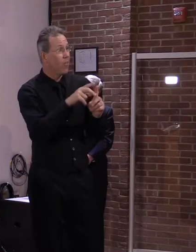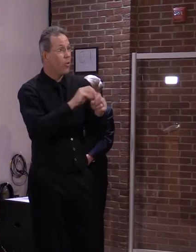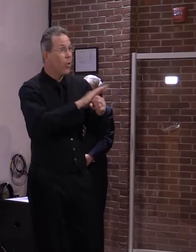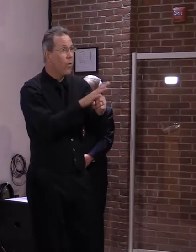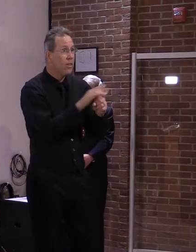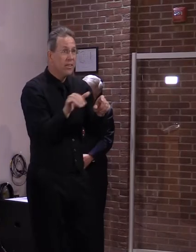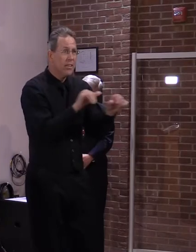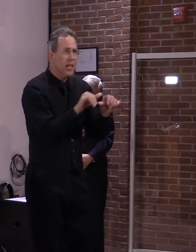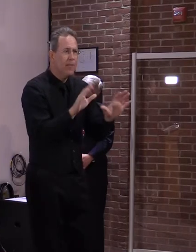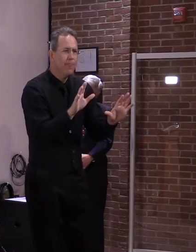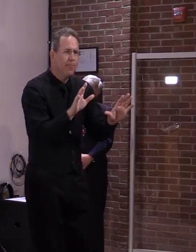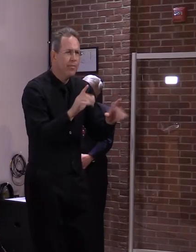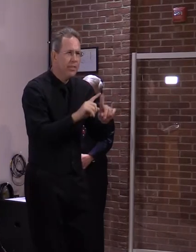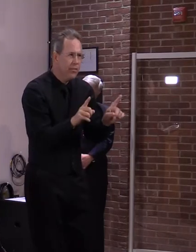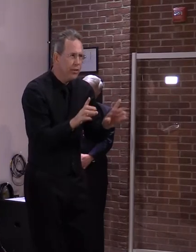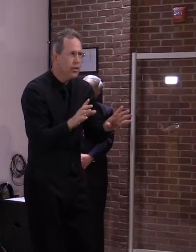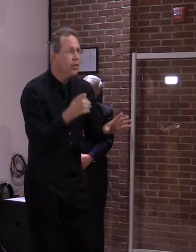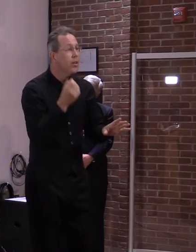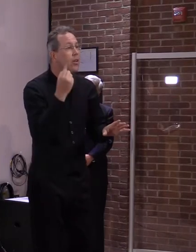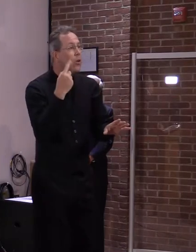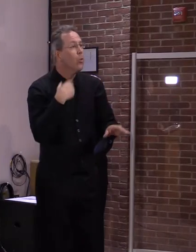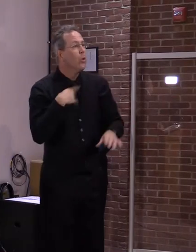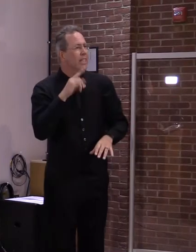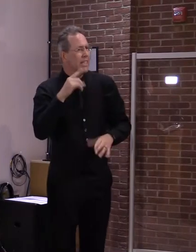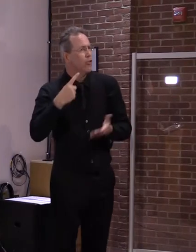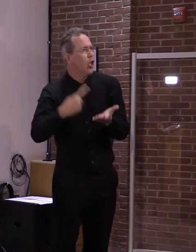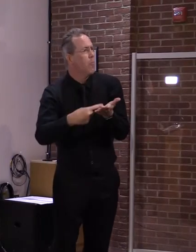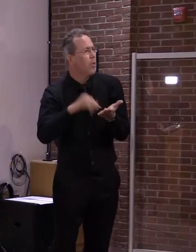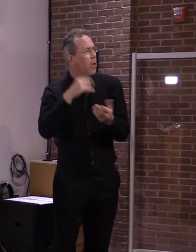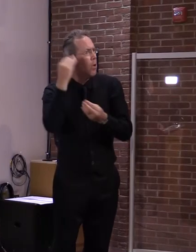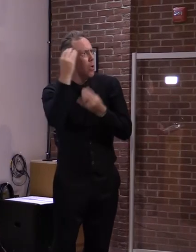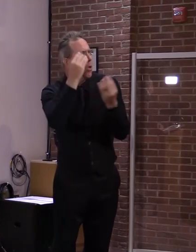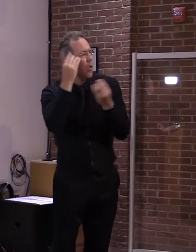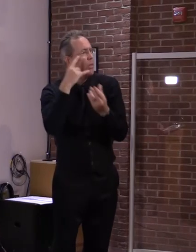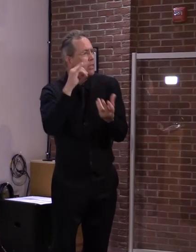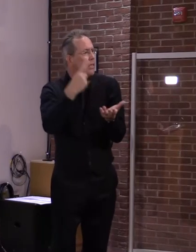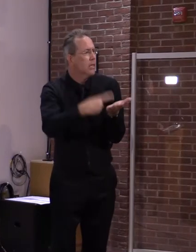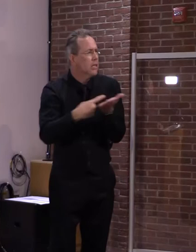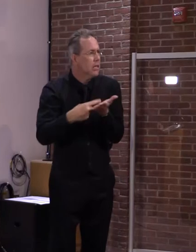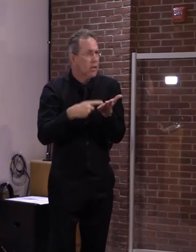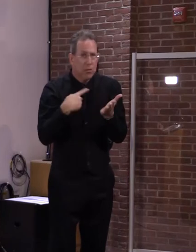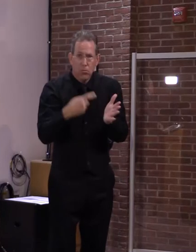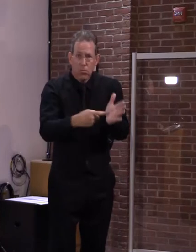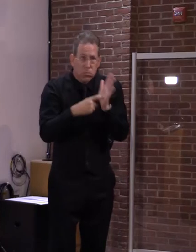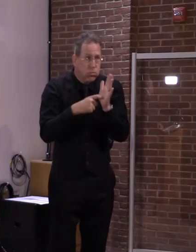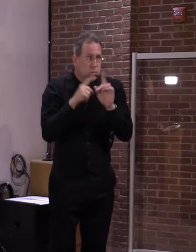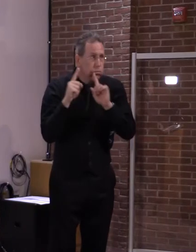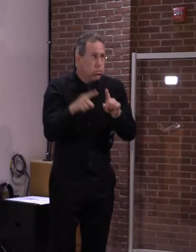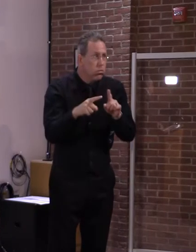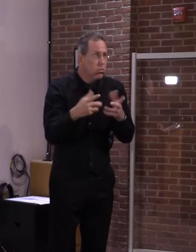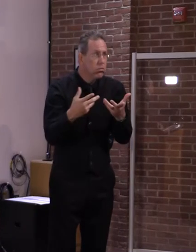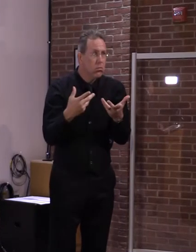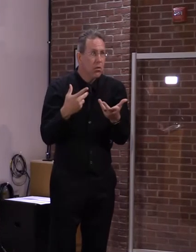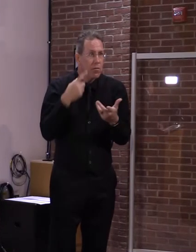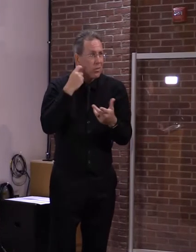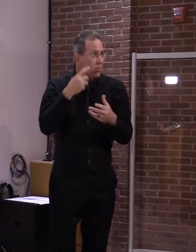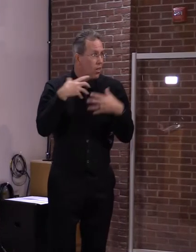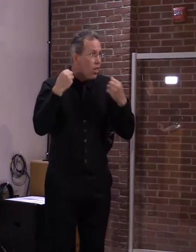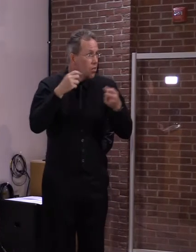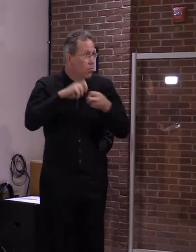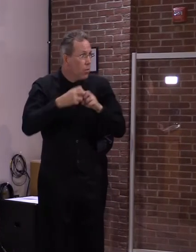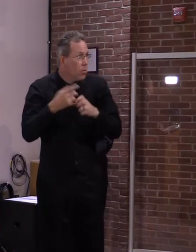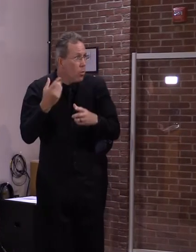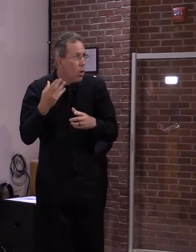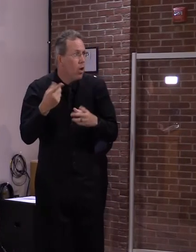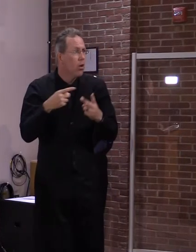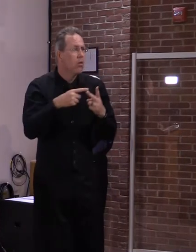bit with the health department. Those requirements actually exist in the health department's regulations, not the Agency of Education's regulations.